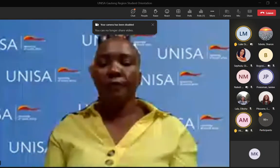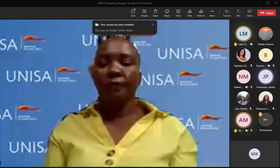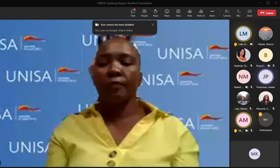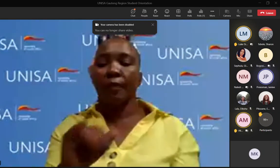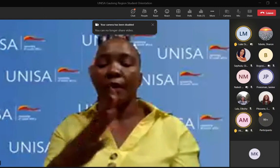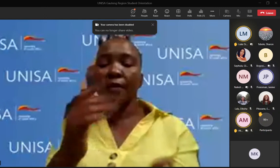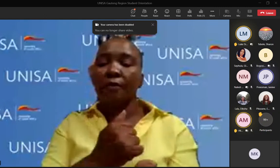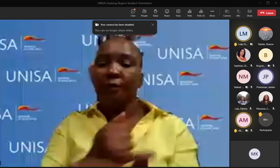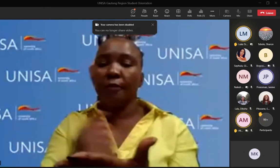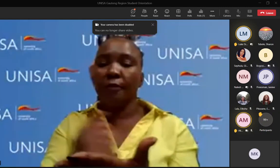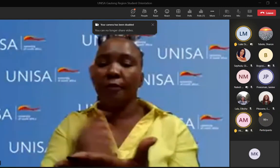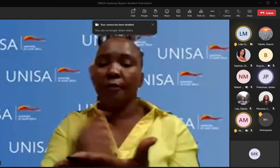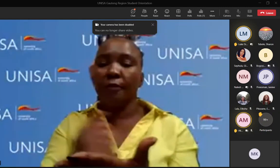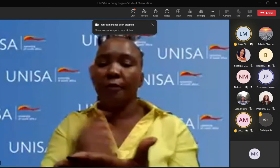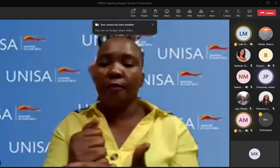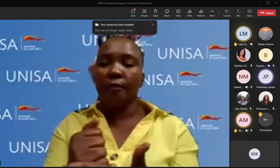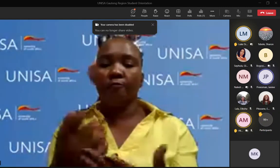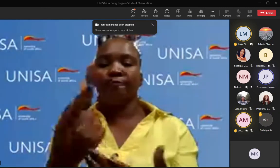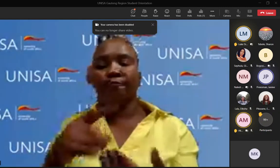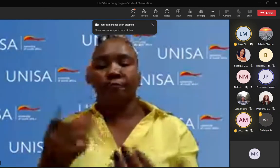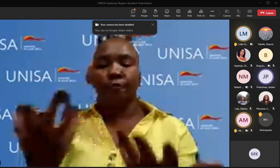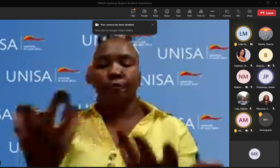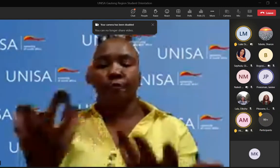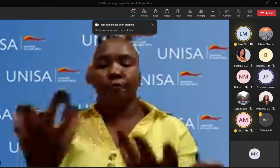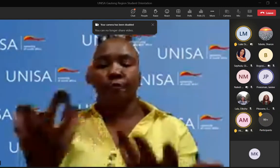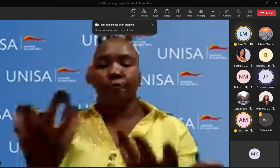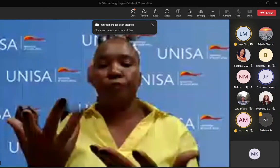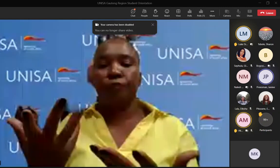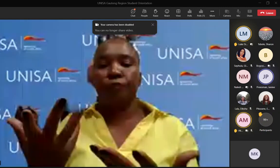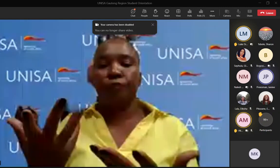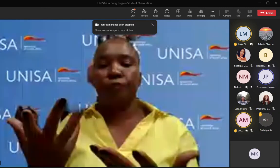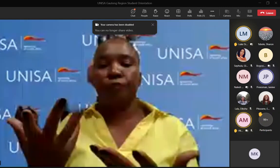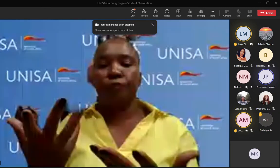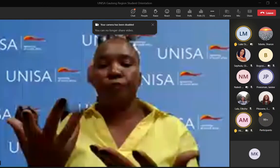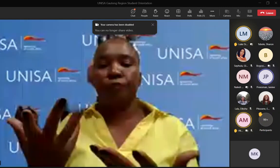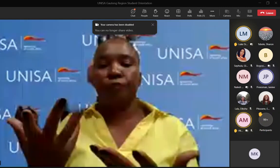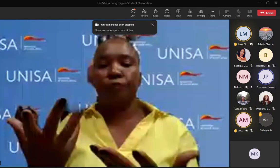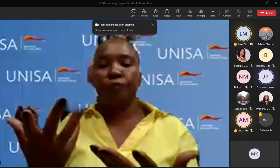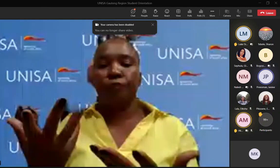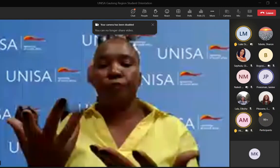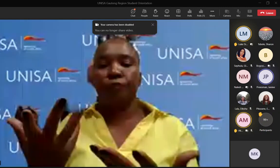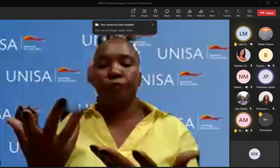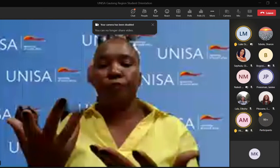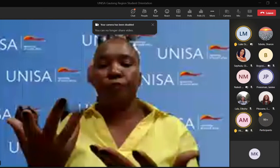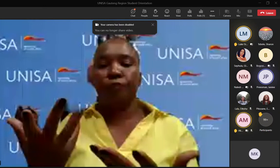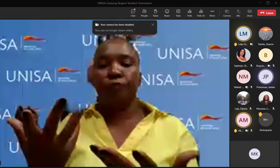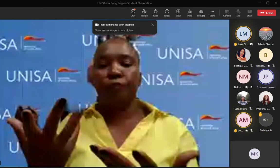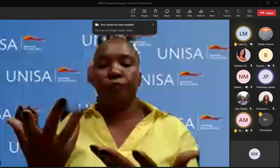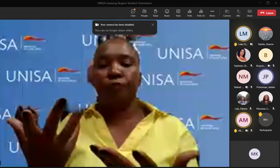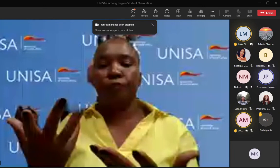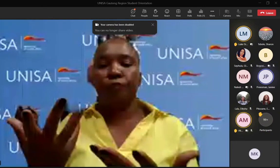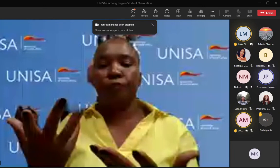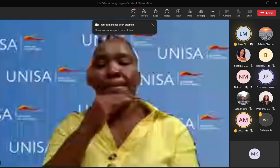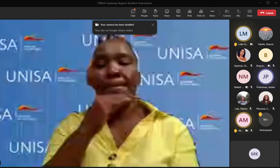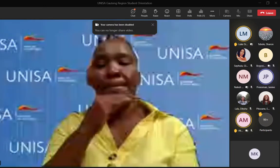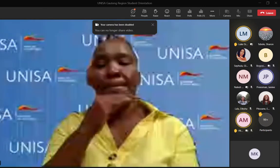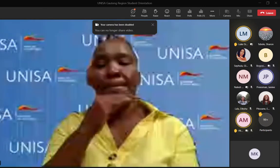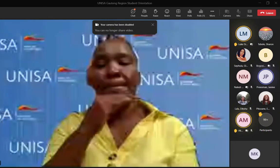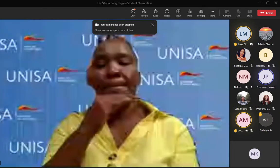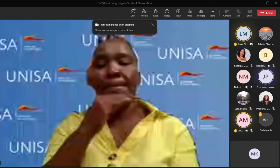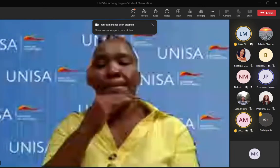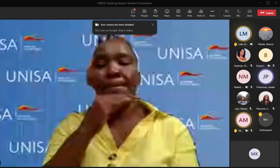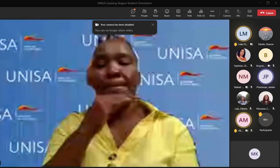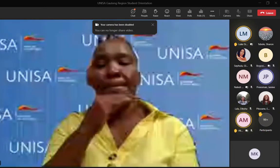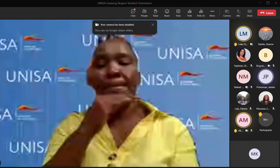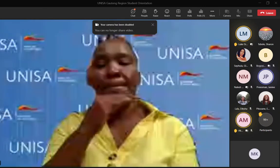are not on that platform that means they are not considered high risk so they will there not be tutorial classes